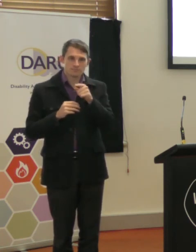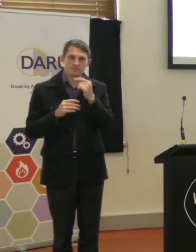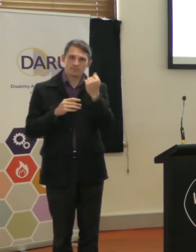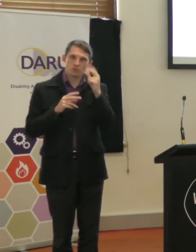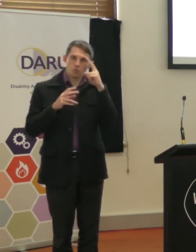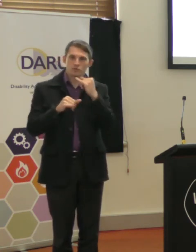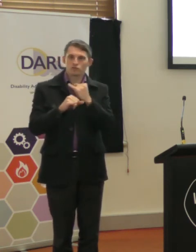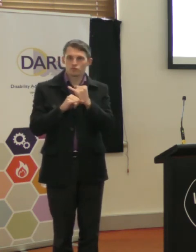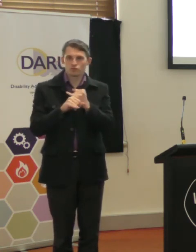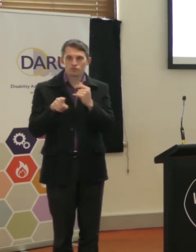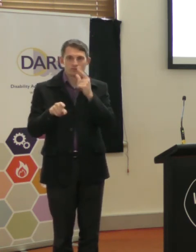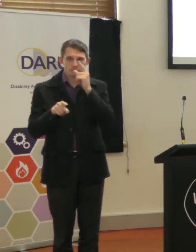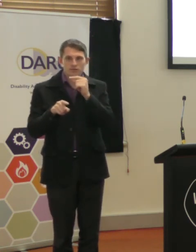Yeah.